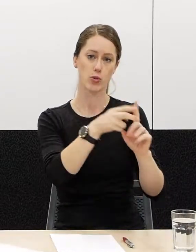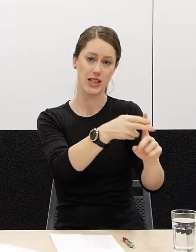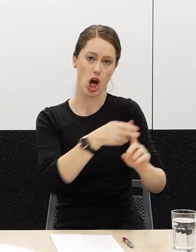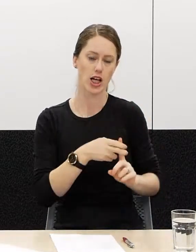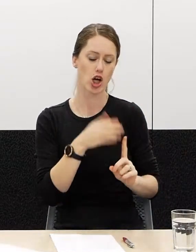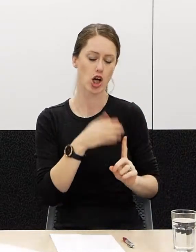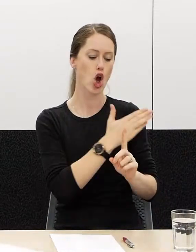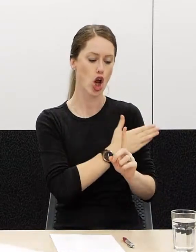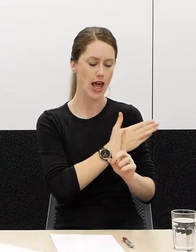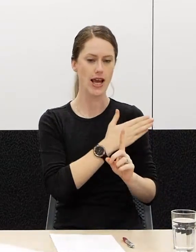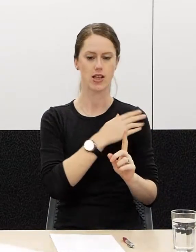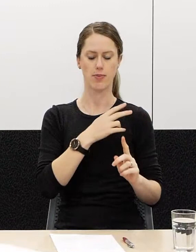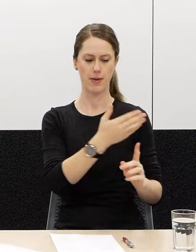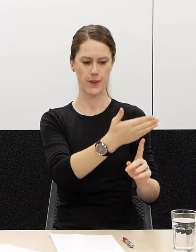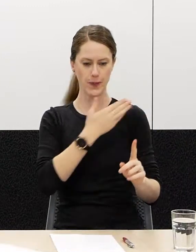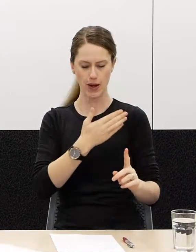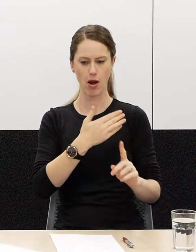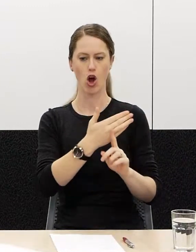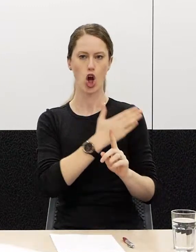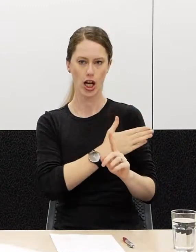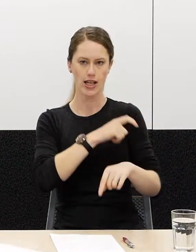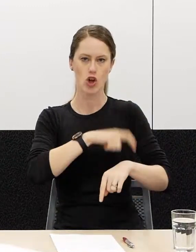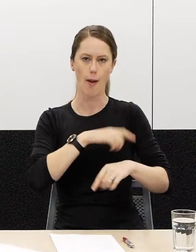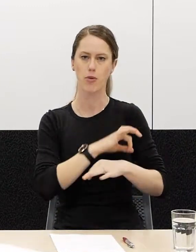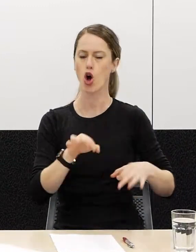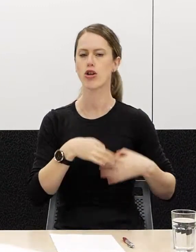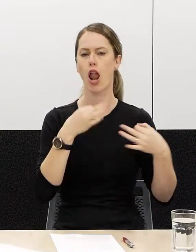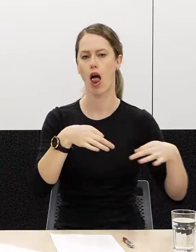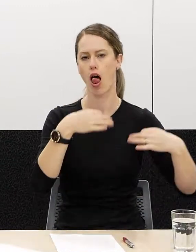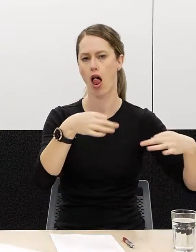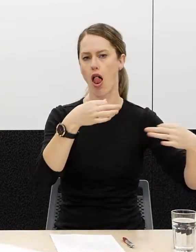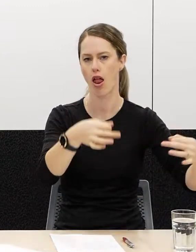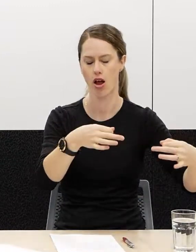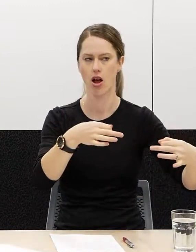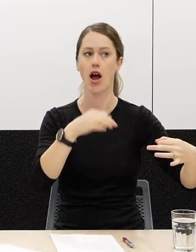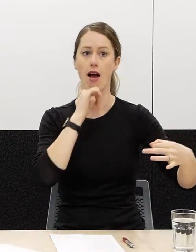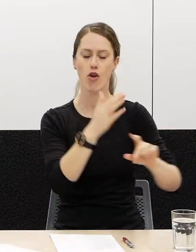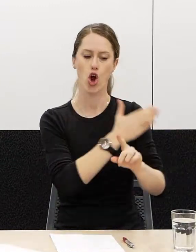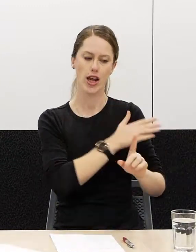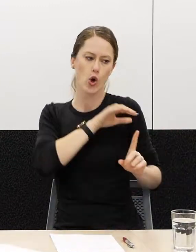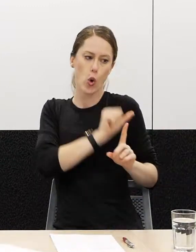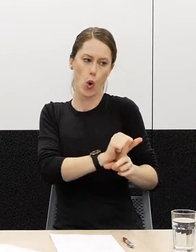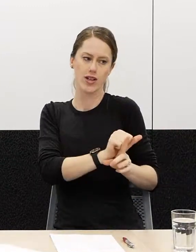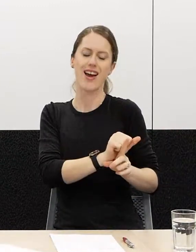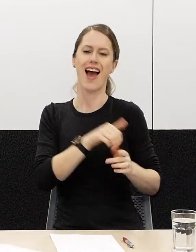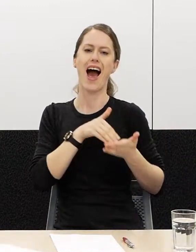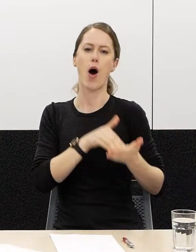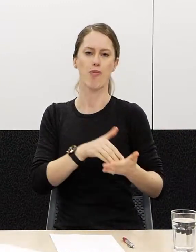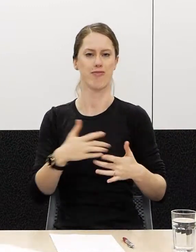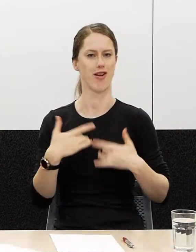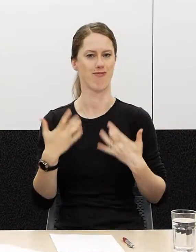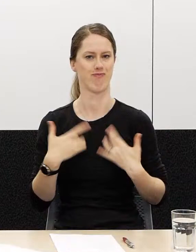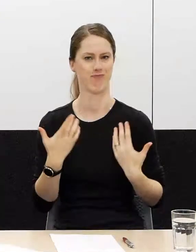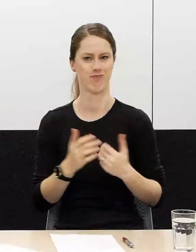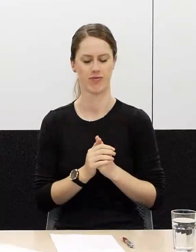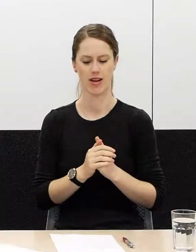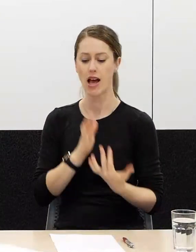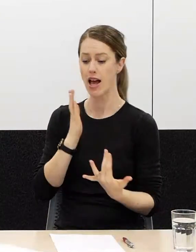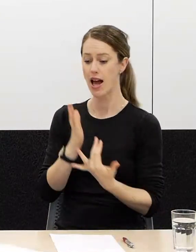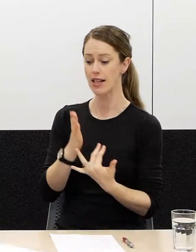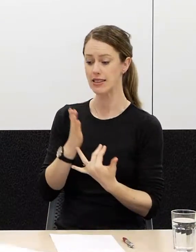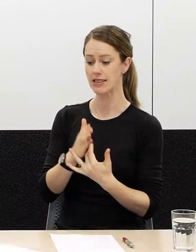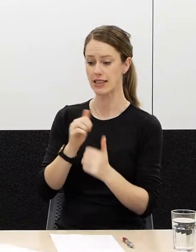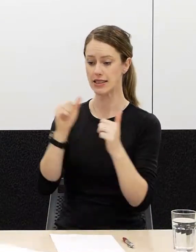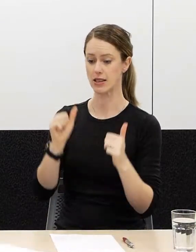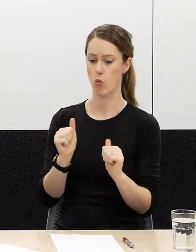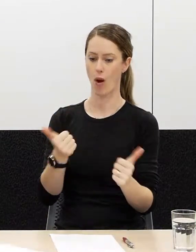getting people in the door at an early point in time will impact hugely on their survival. And accessing a system that is well